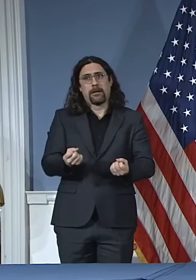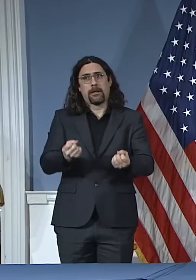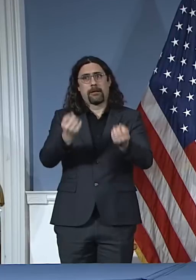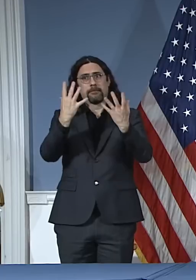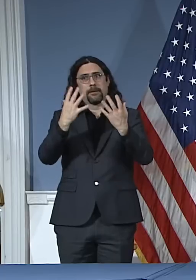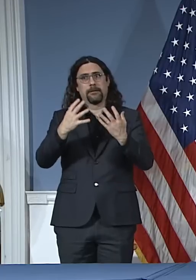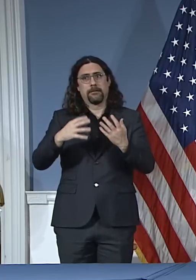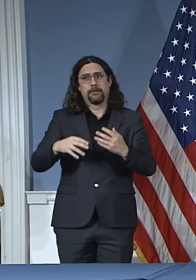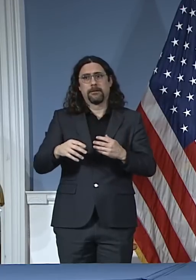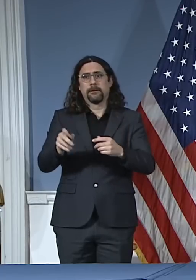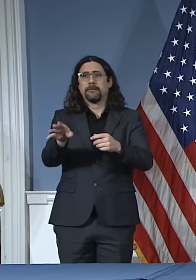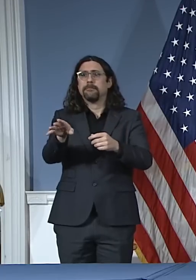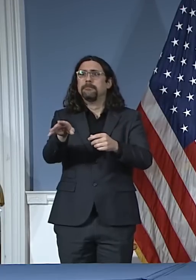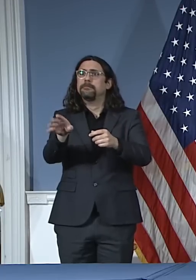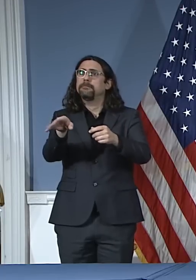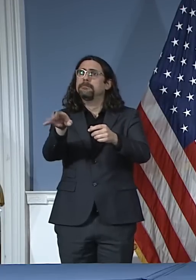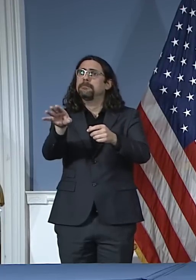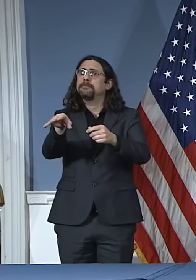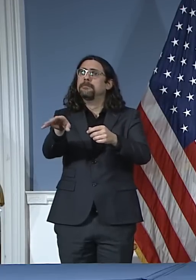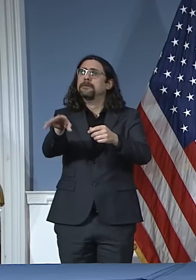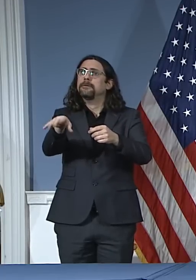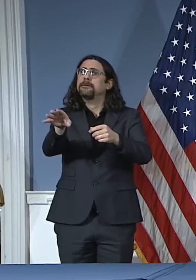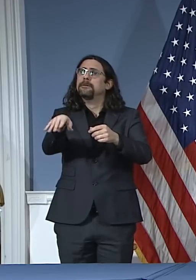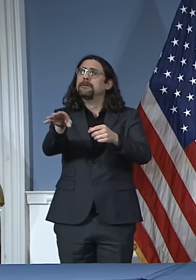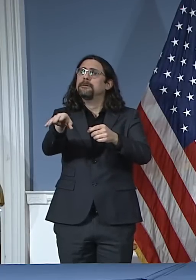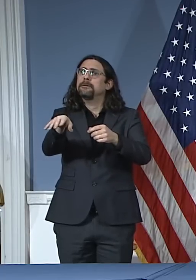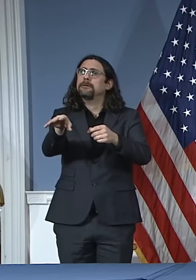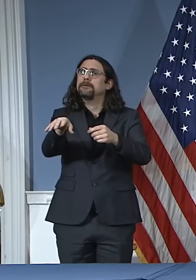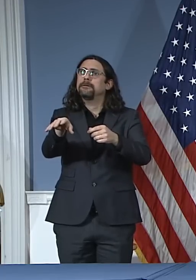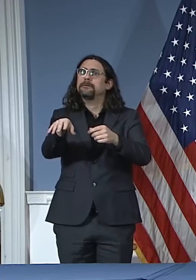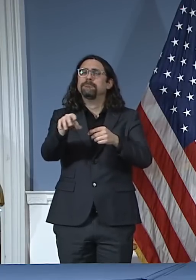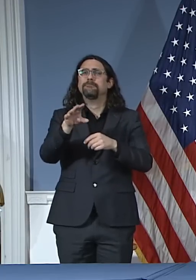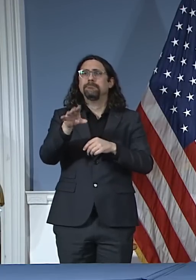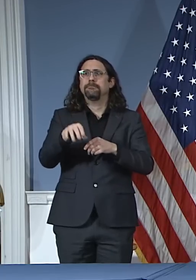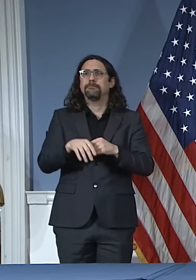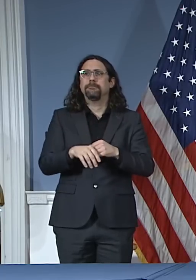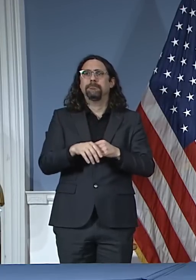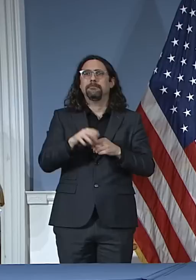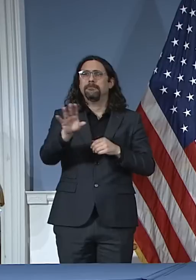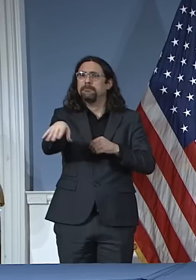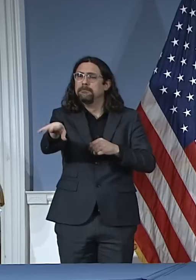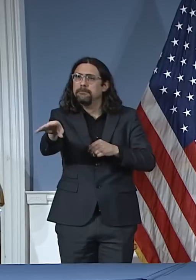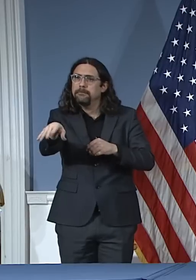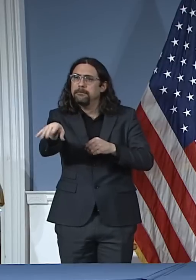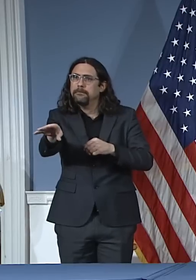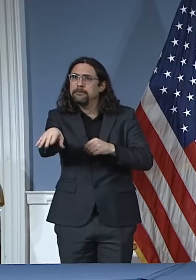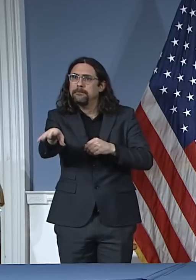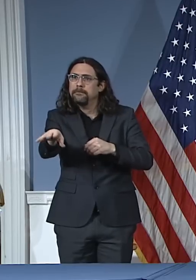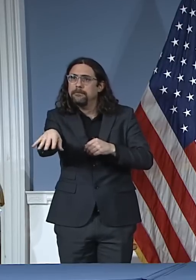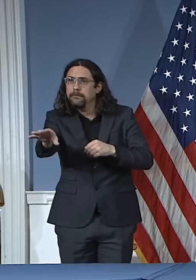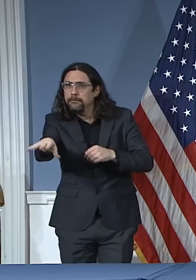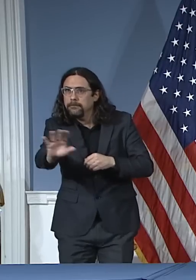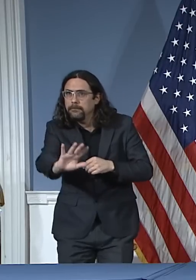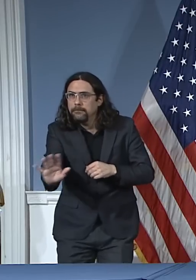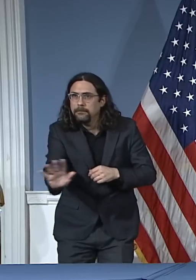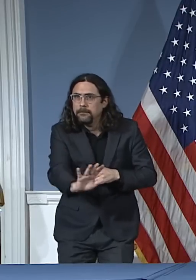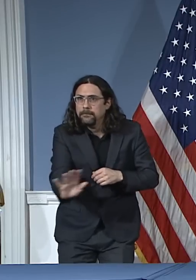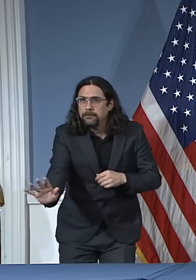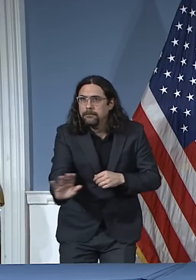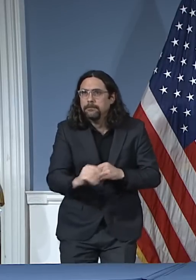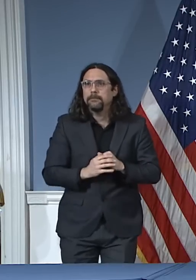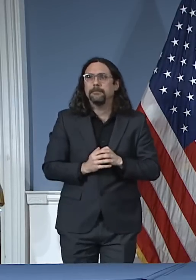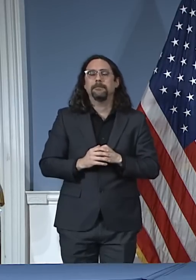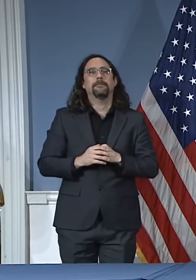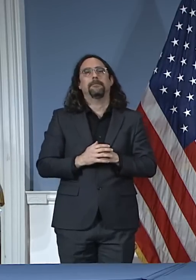9,654 cases, an unbelievable number. We couldn't even imagine such a number just a week ago. We are on the verge right now